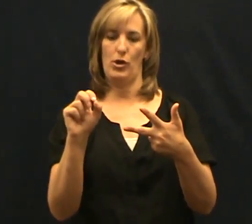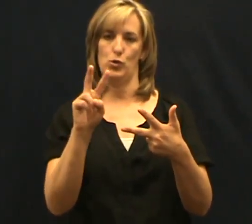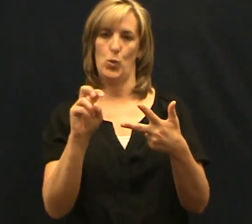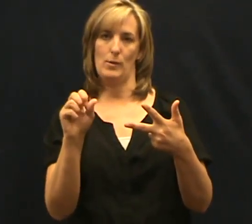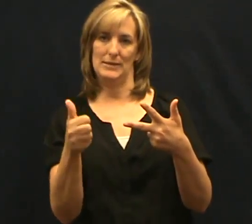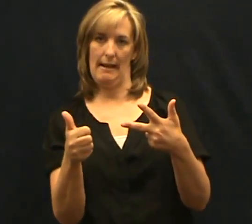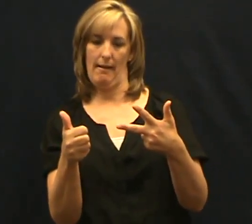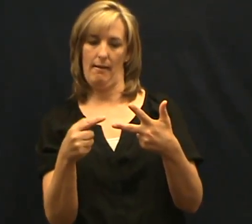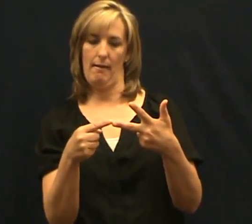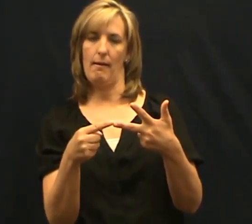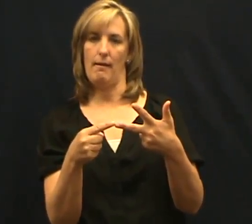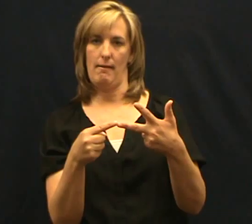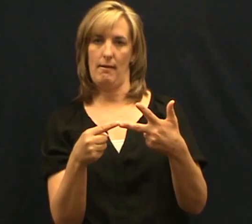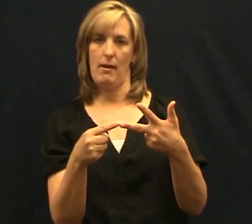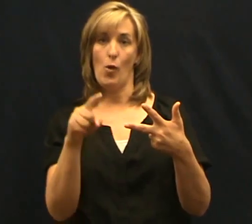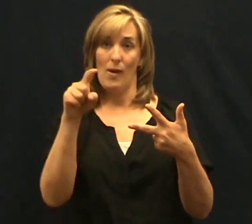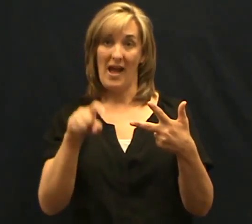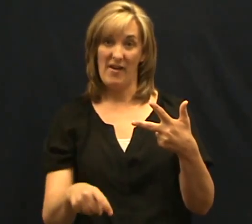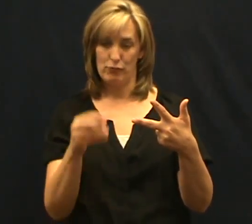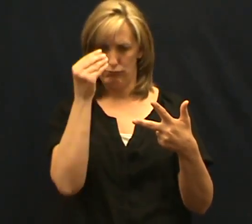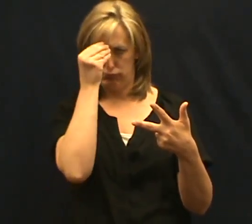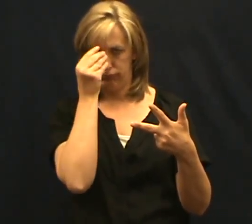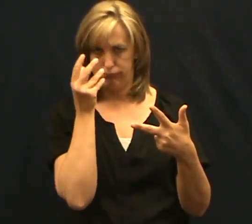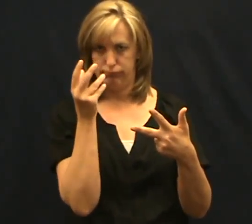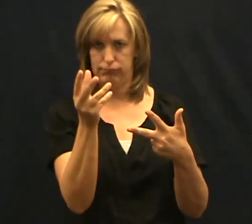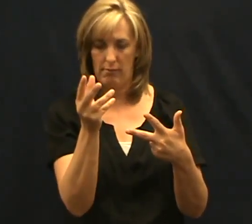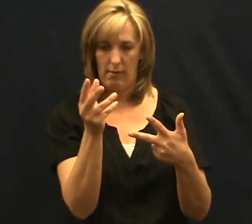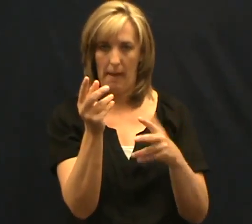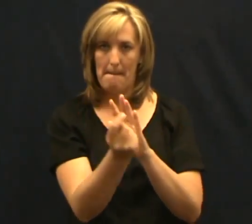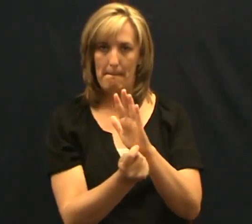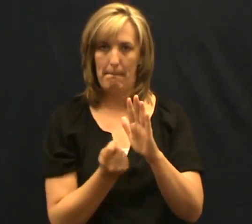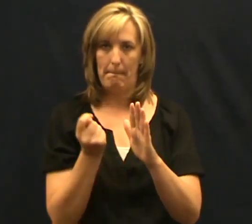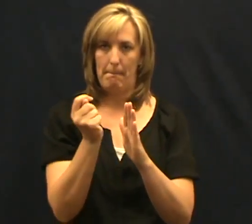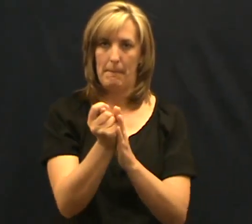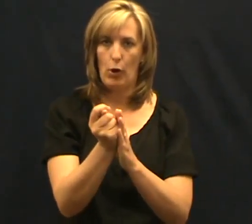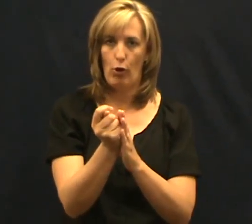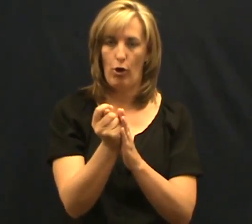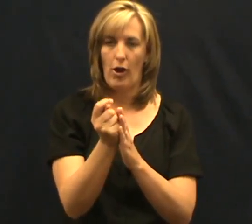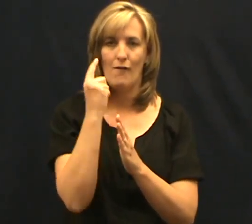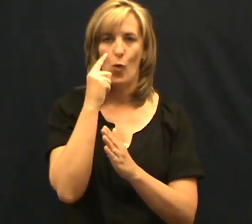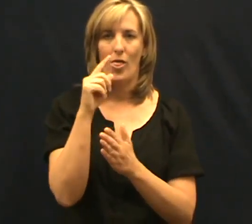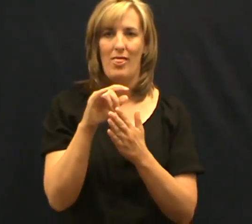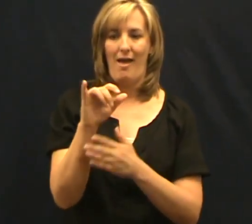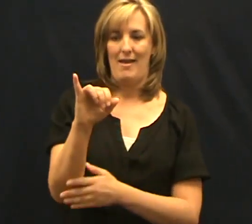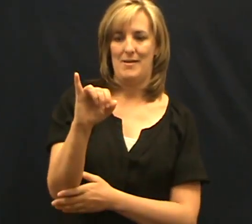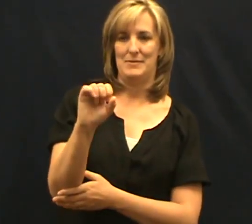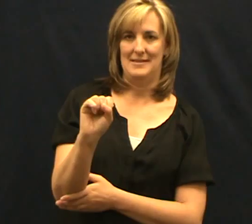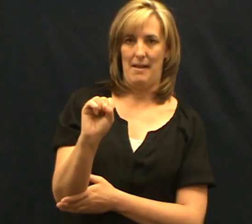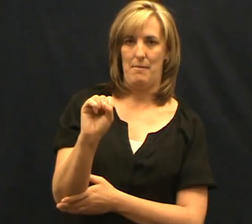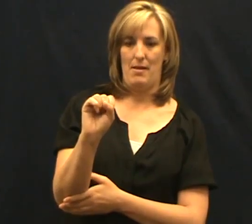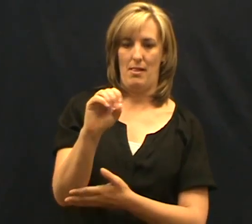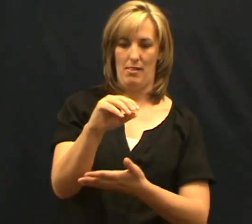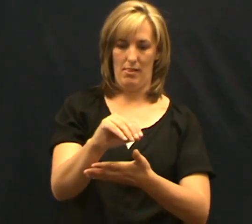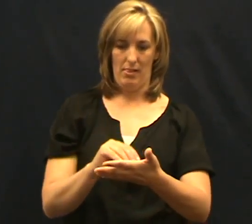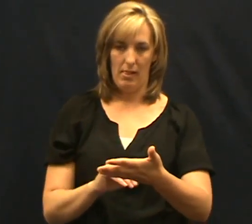is we have to tell which period of time for an income statement that income statement covers. Otherwise, the statement is of